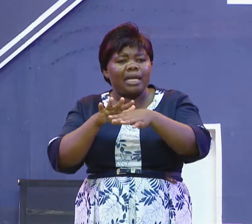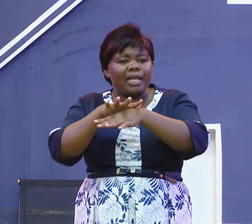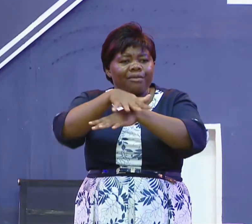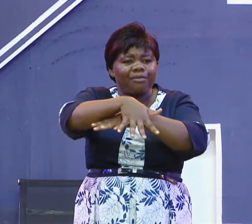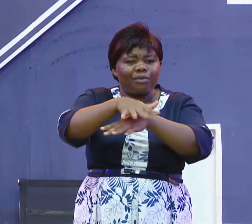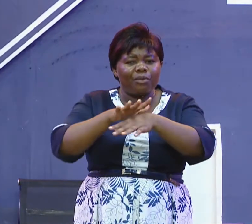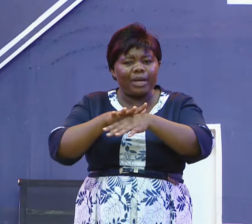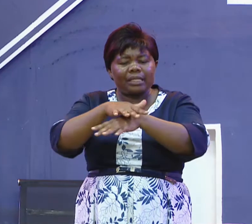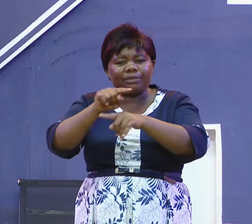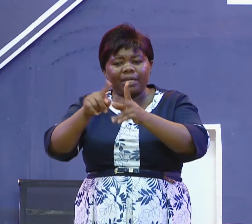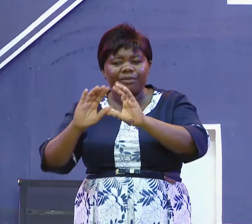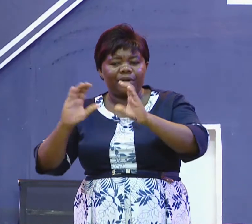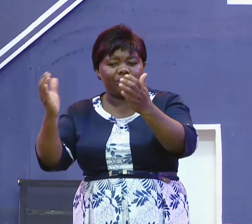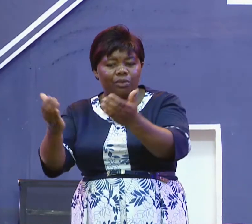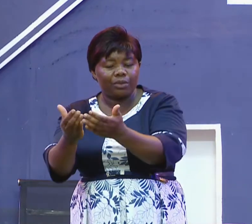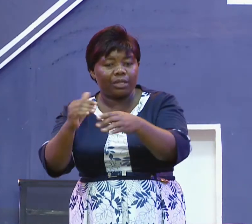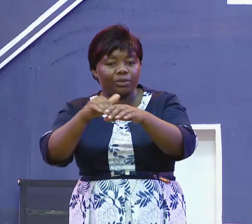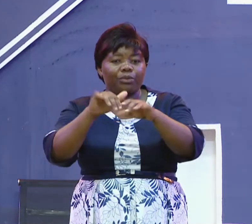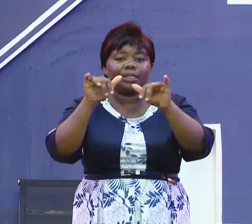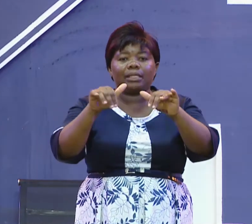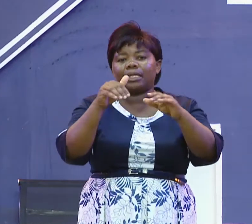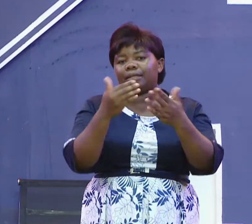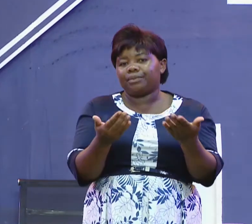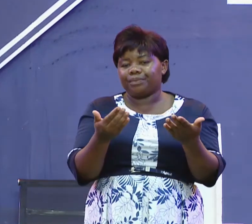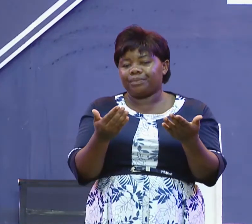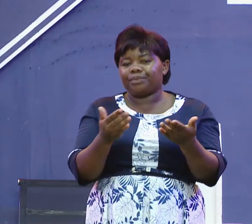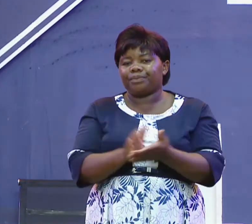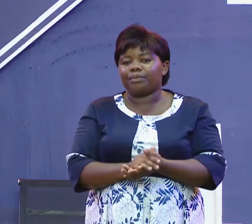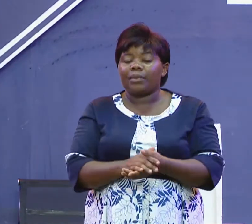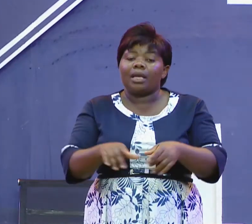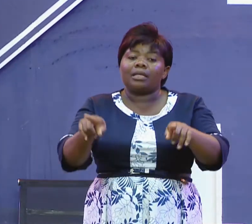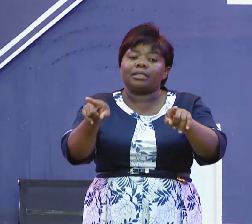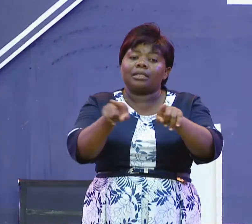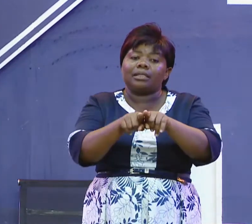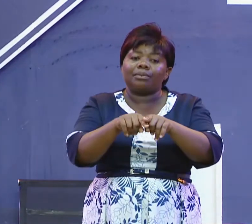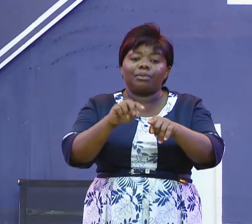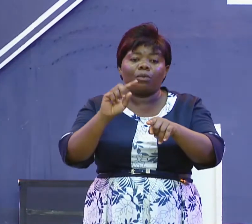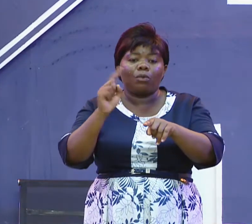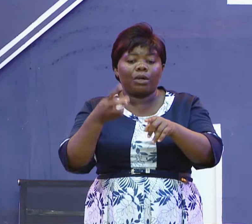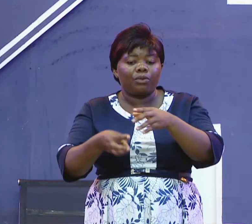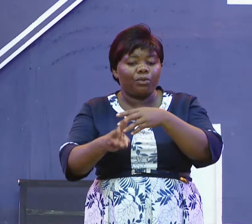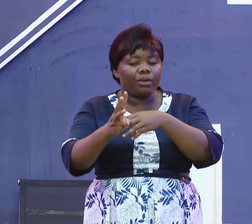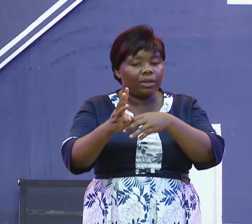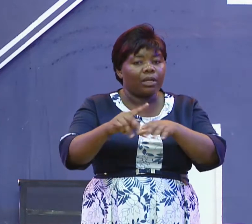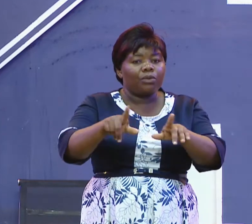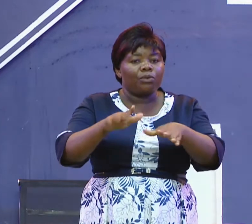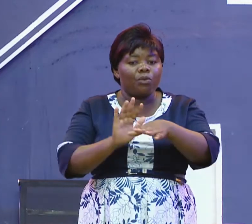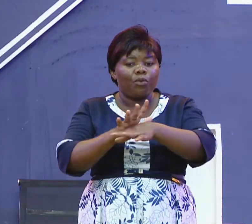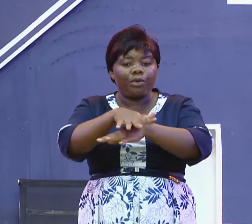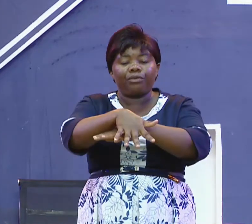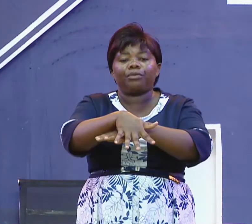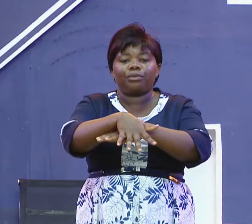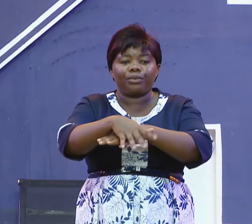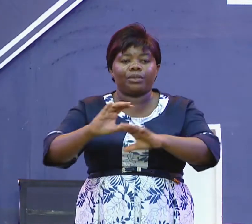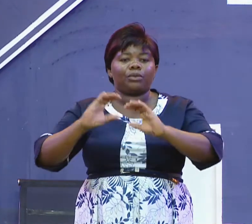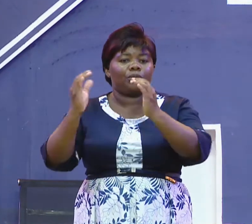gy'atutadde. To see that we influence the communities in which God has placed us. Era n'emu ku ngeri gye tugenda okuinfluencingamu. And one